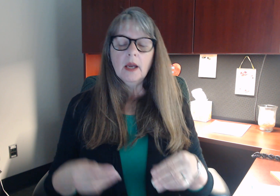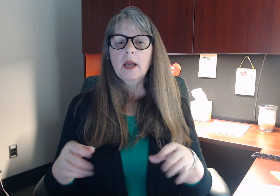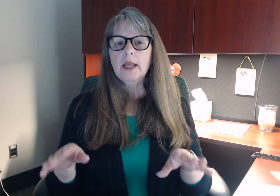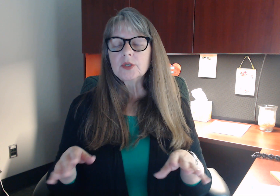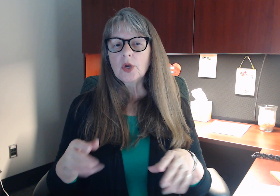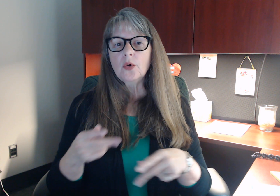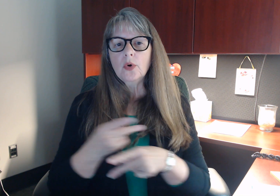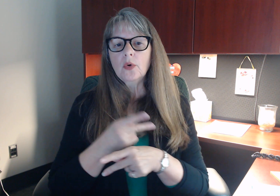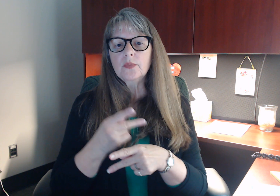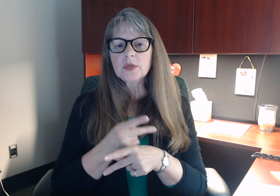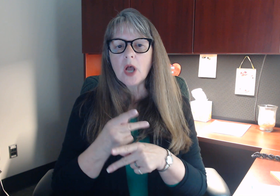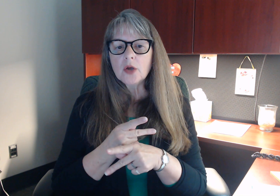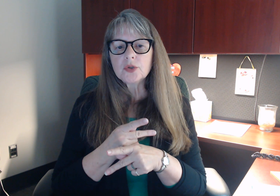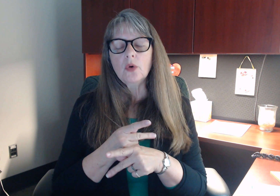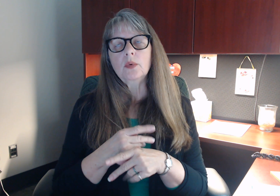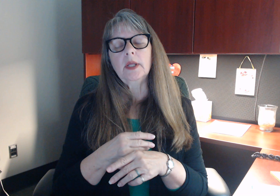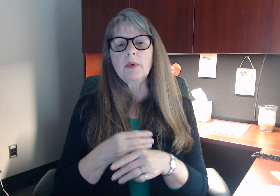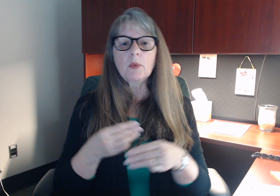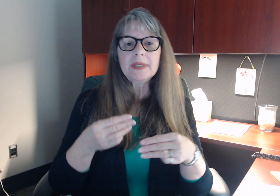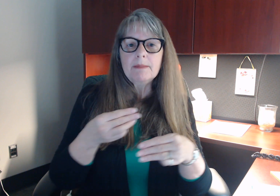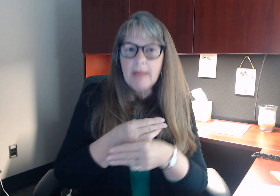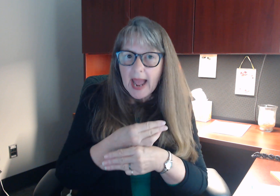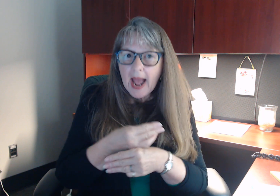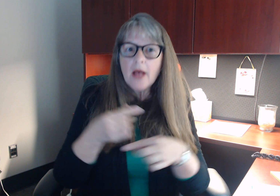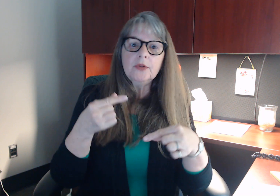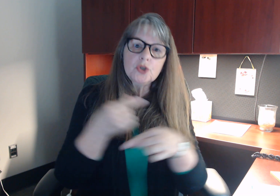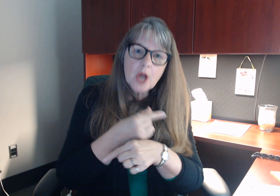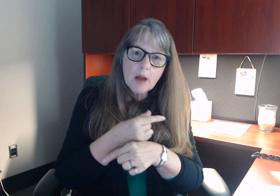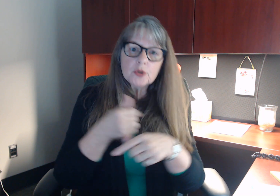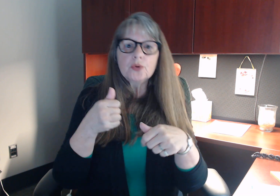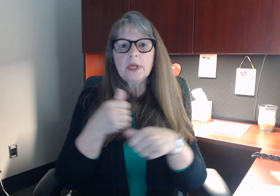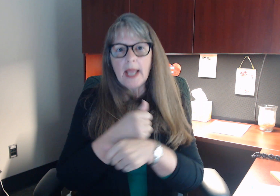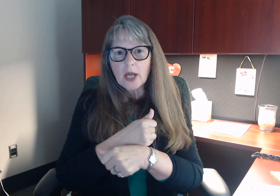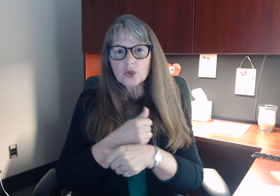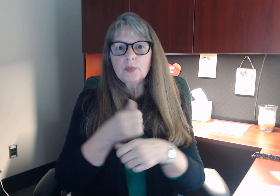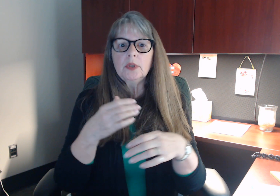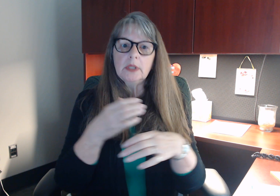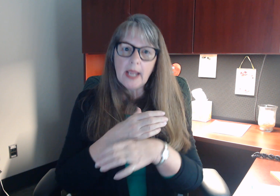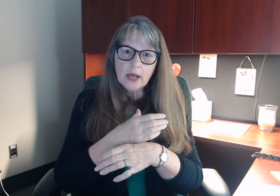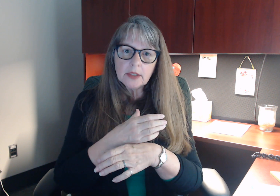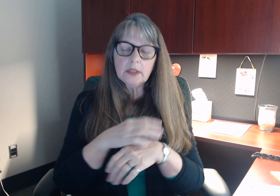And so this also, like, remember we did math and geometry and algebra and calculus.